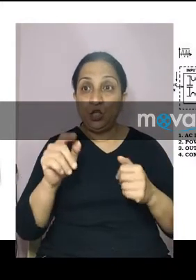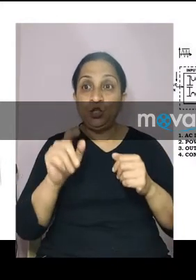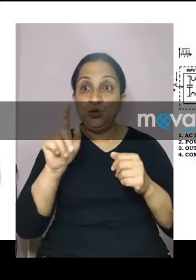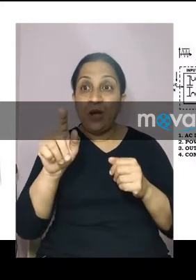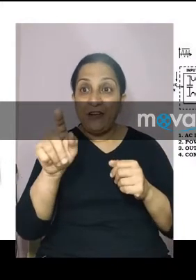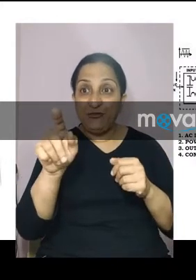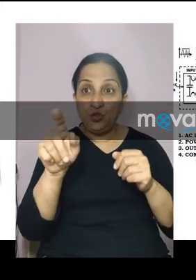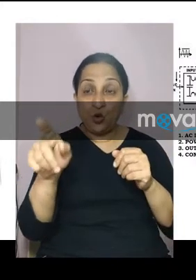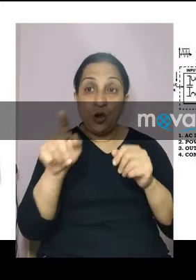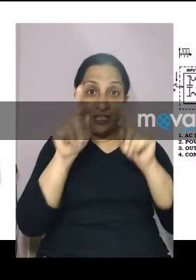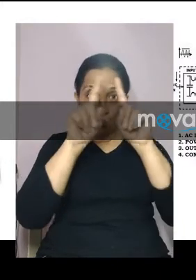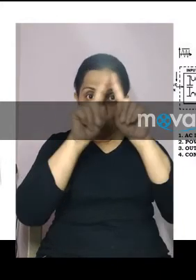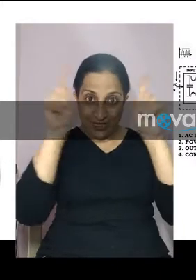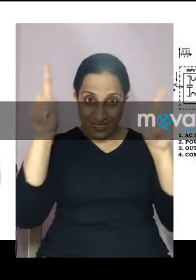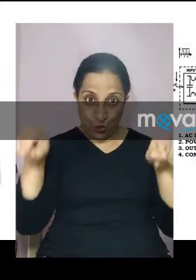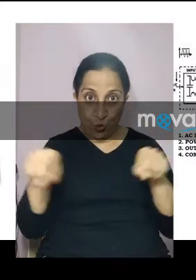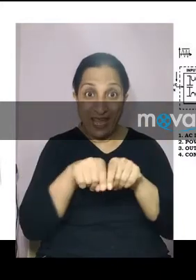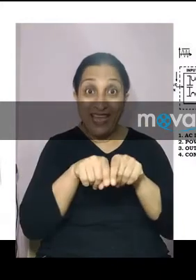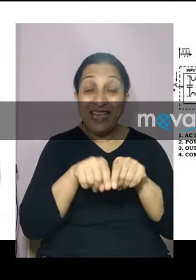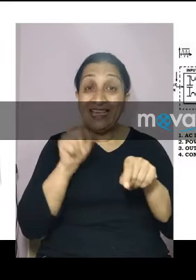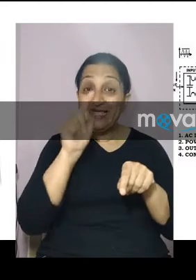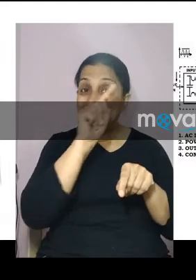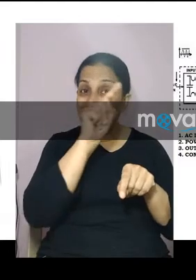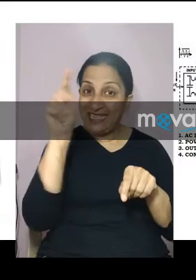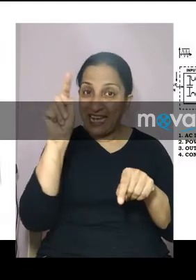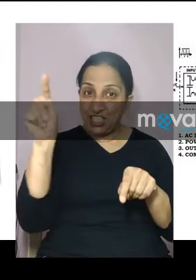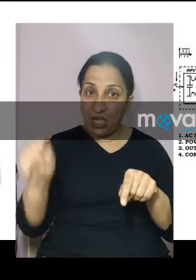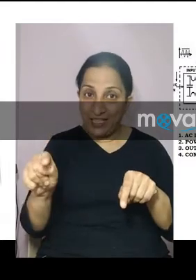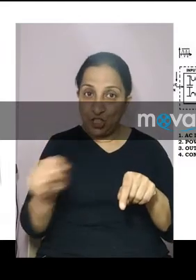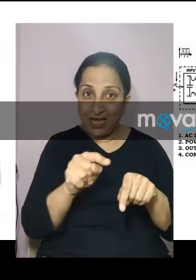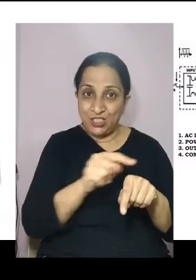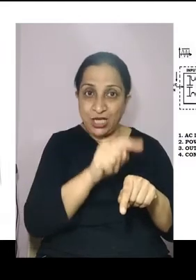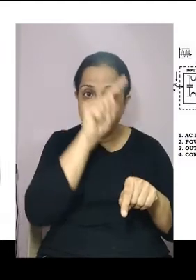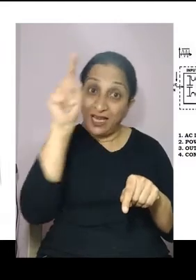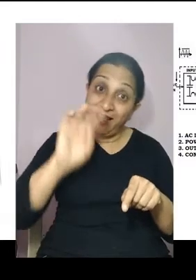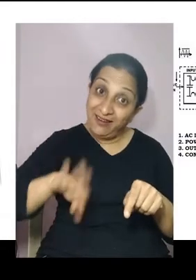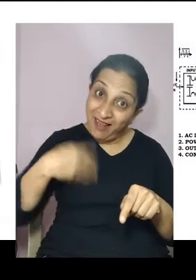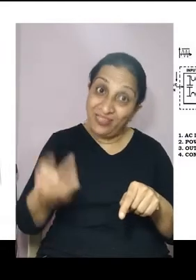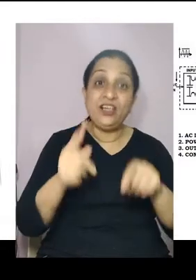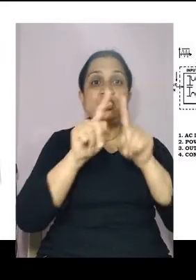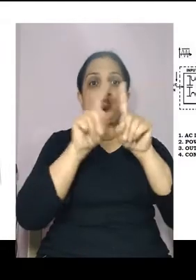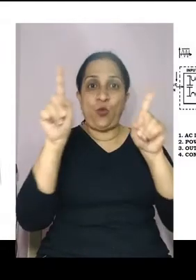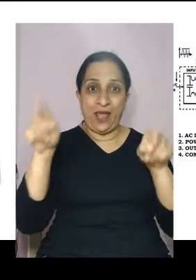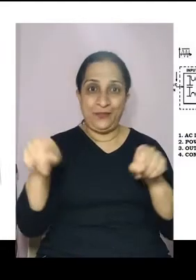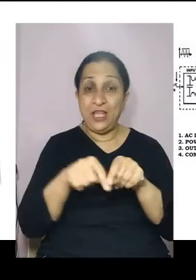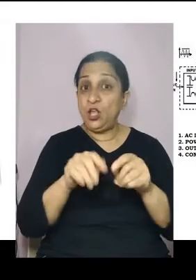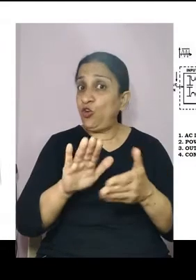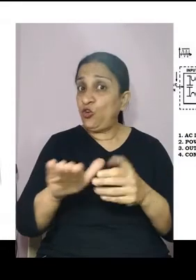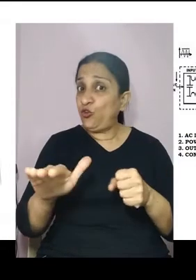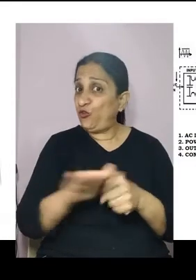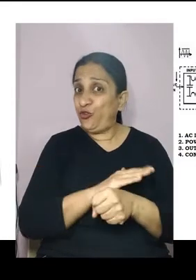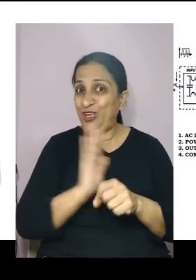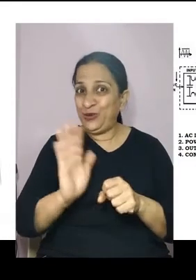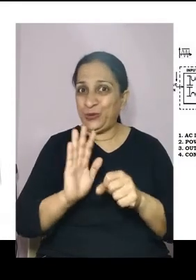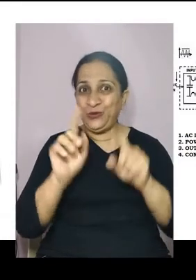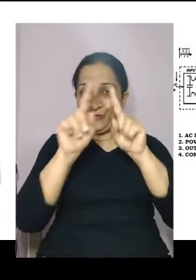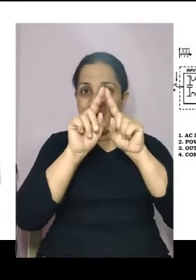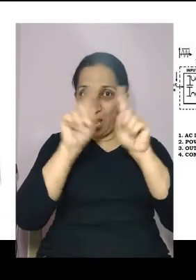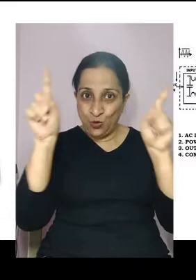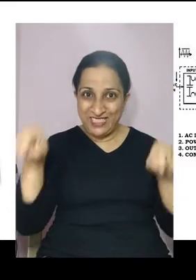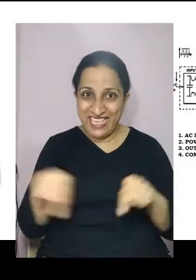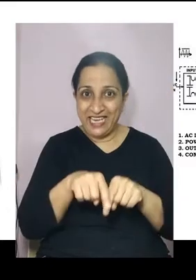isolator. You have to draw it 1 square, inside dash dash dash dash another square. Full